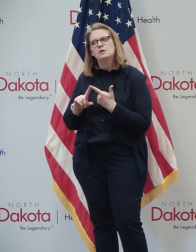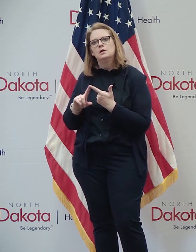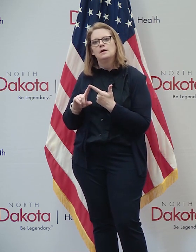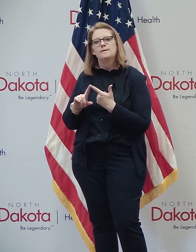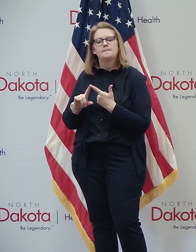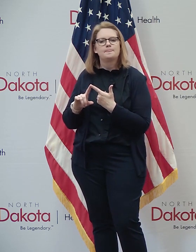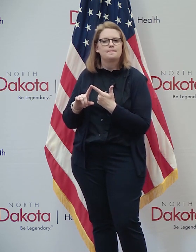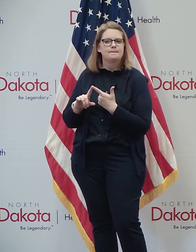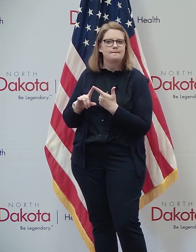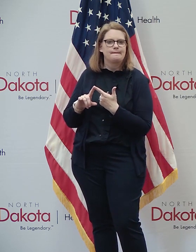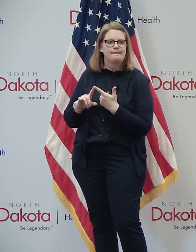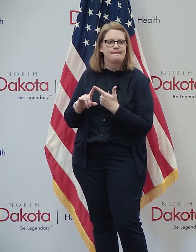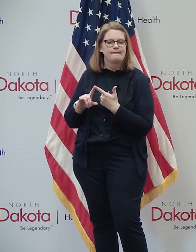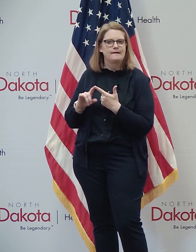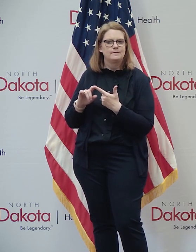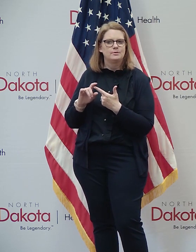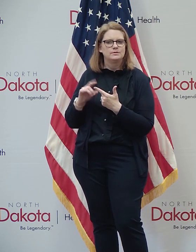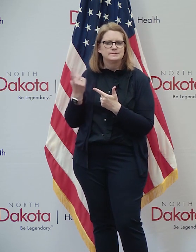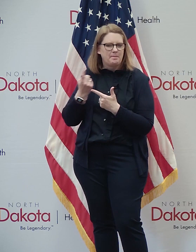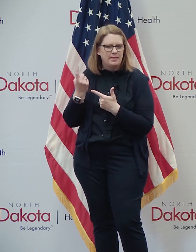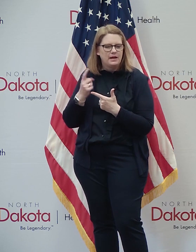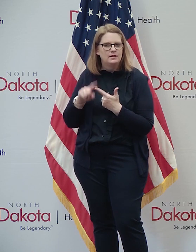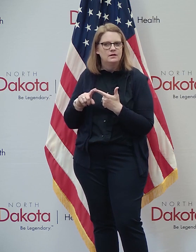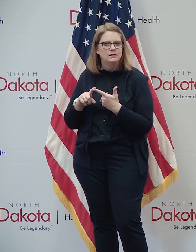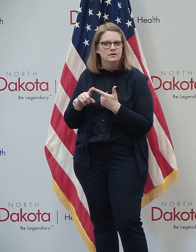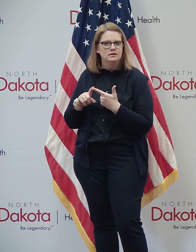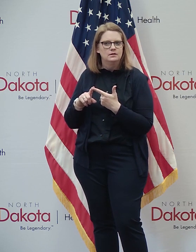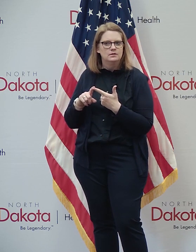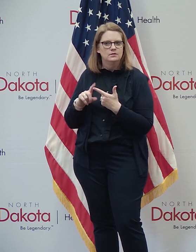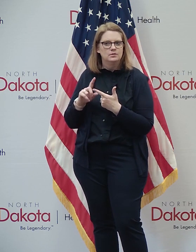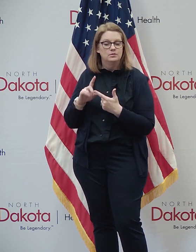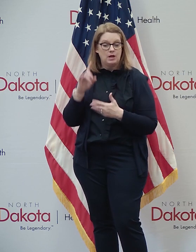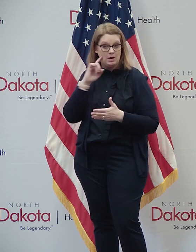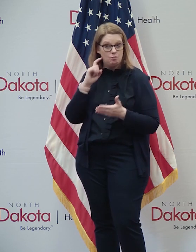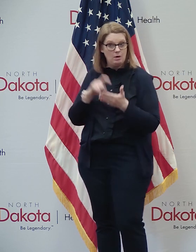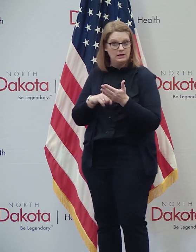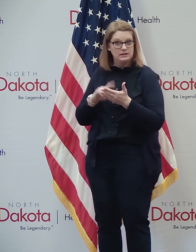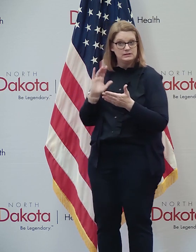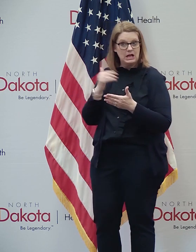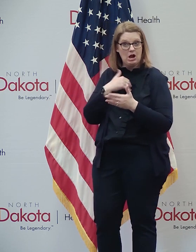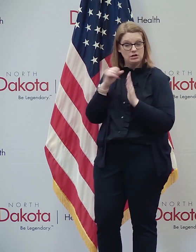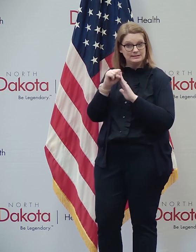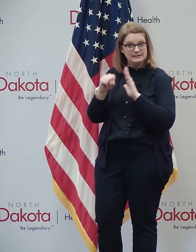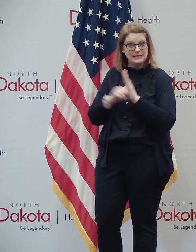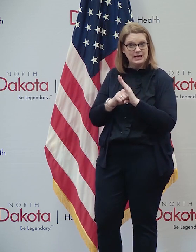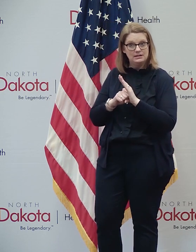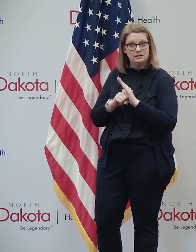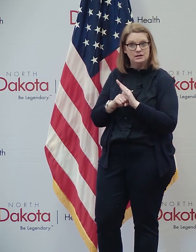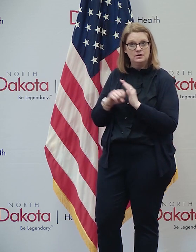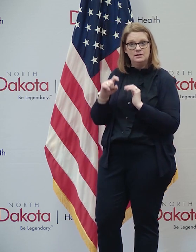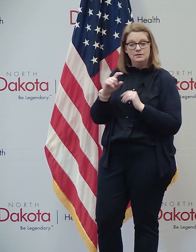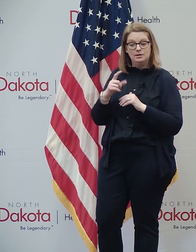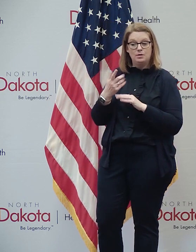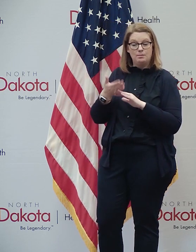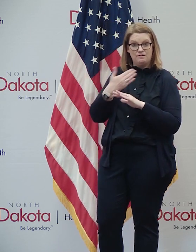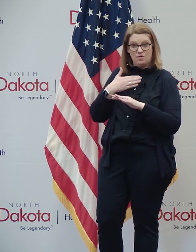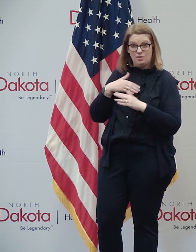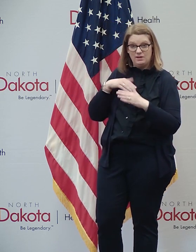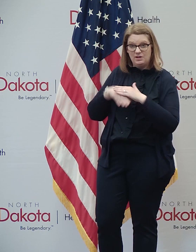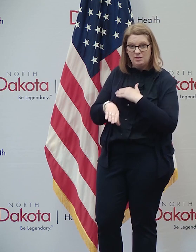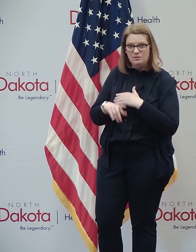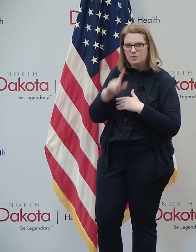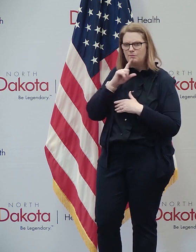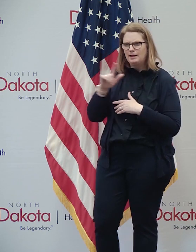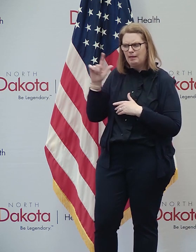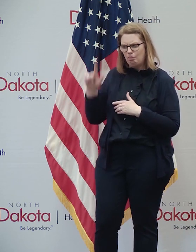target particularly the workers, because if you've got workers at the lower end of an economic spectrum that might be doing